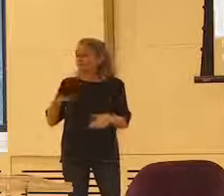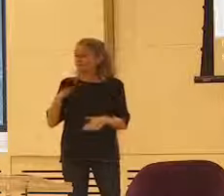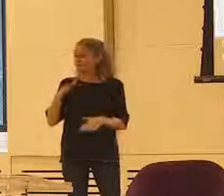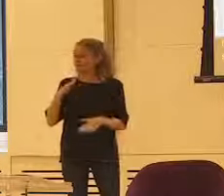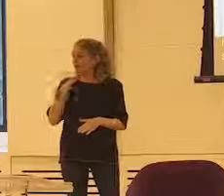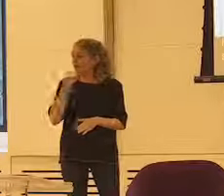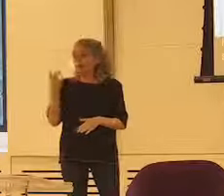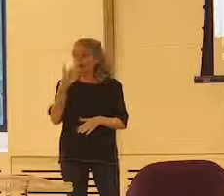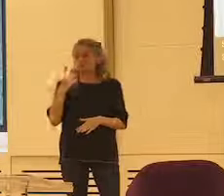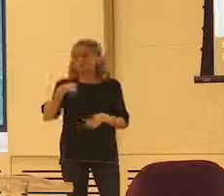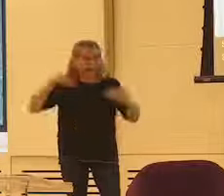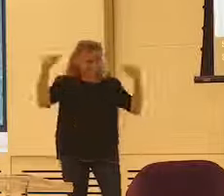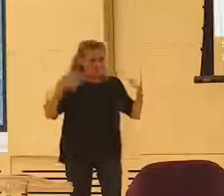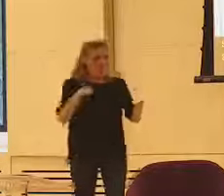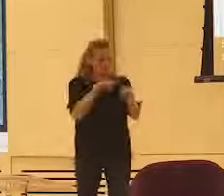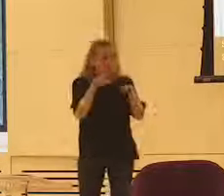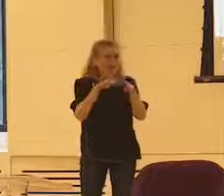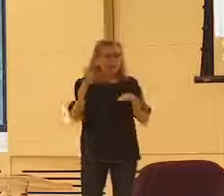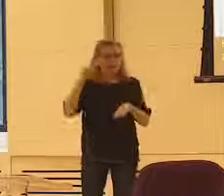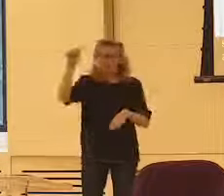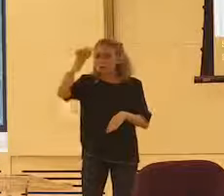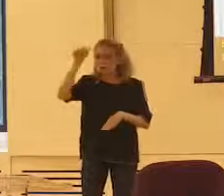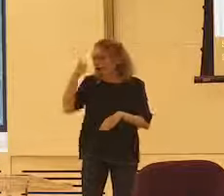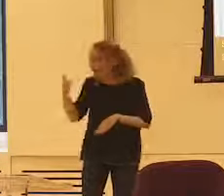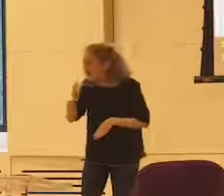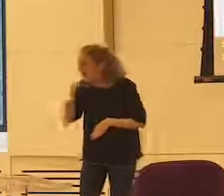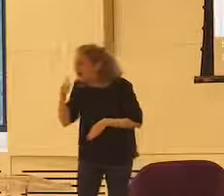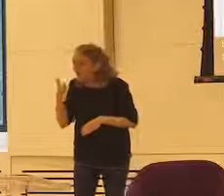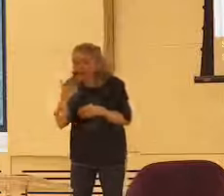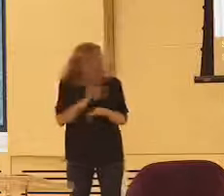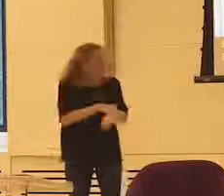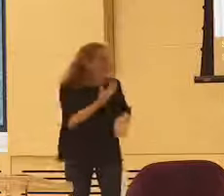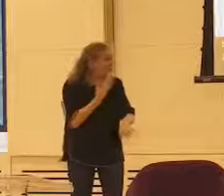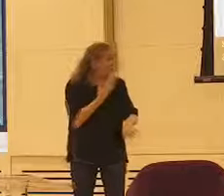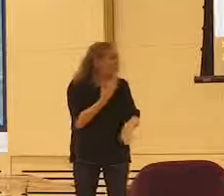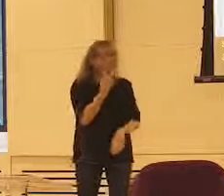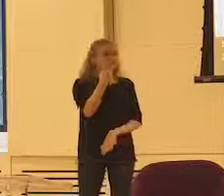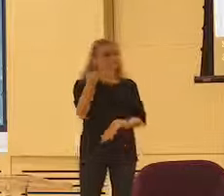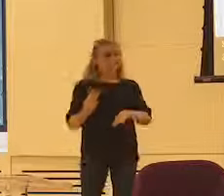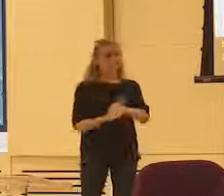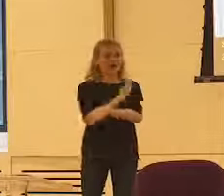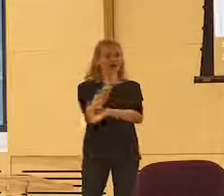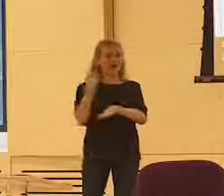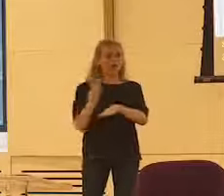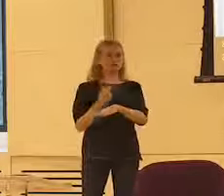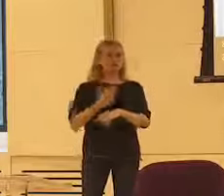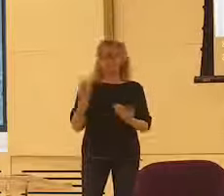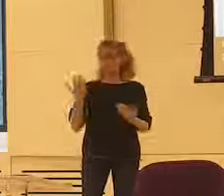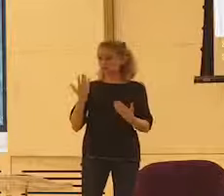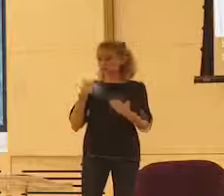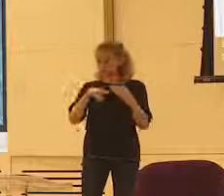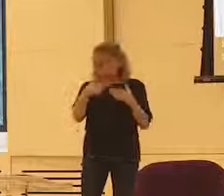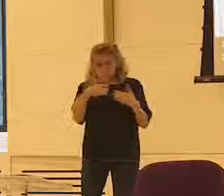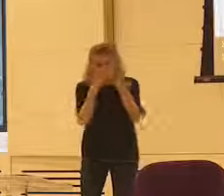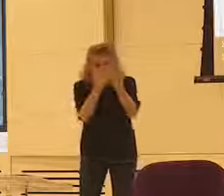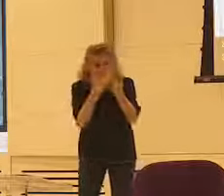regularly. I've been training deaf awareness and it's lovely, but once in a while they have it, but it's like